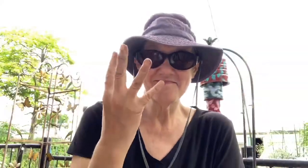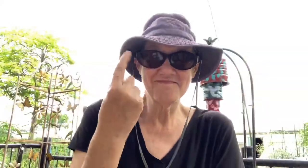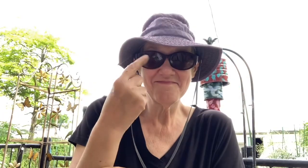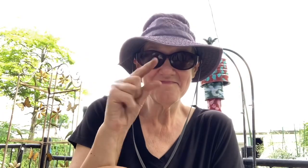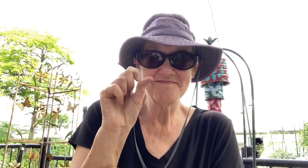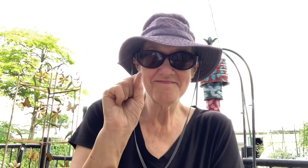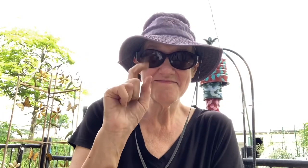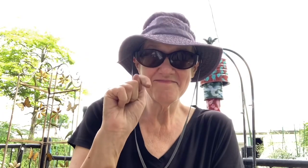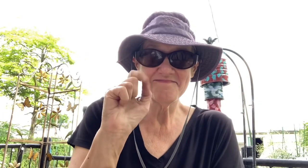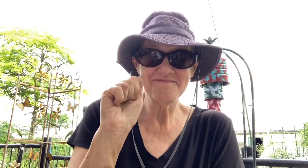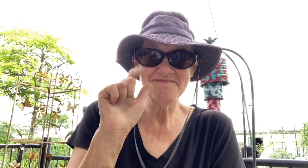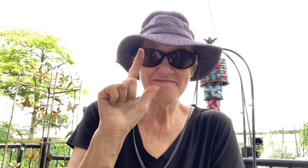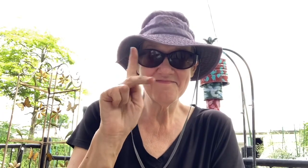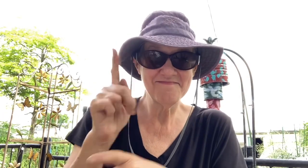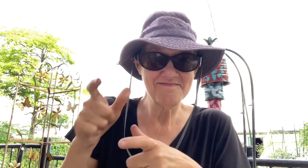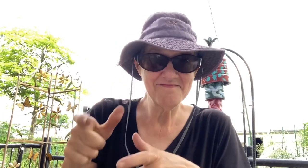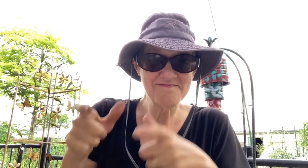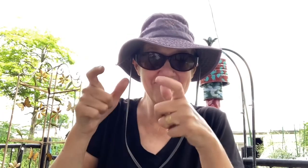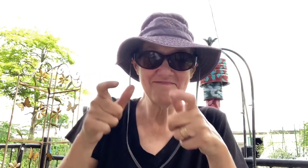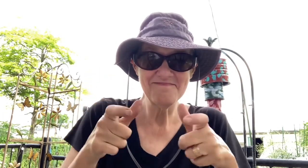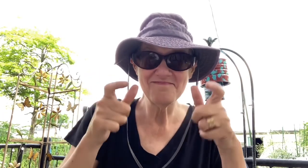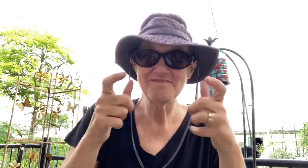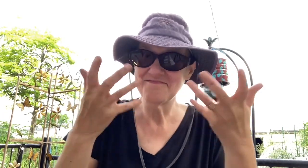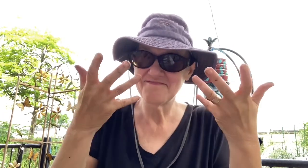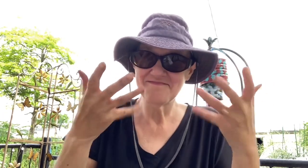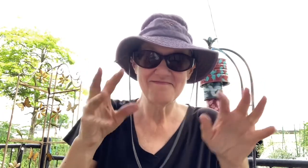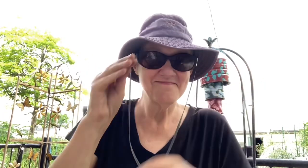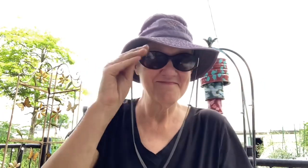Now all 4 green stalks are planted.